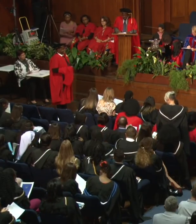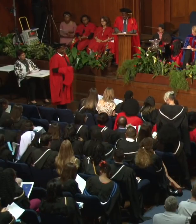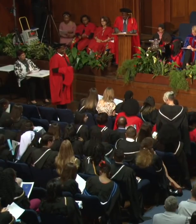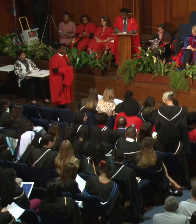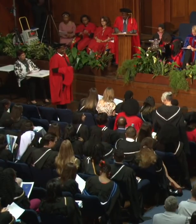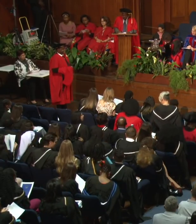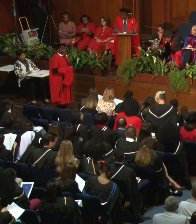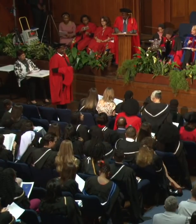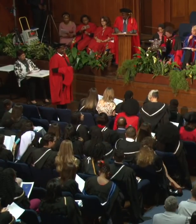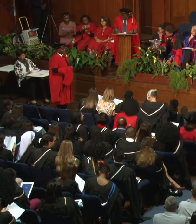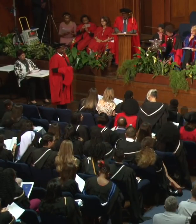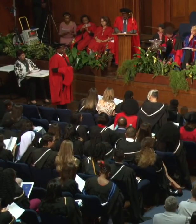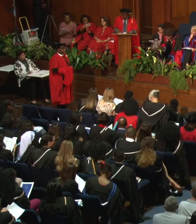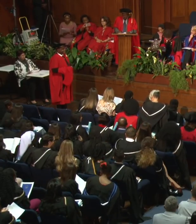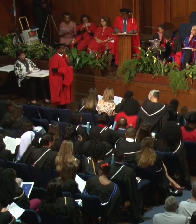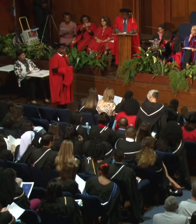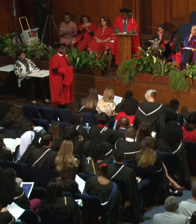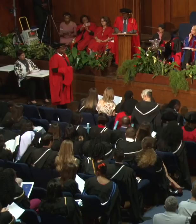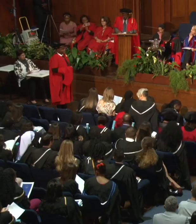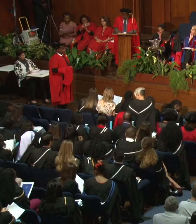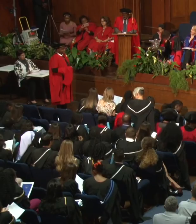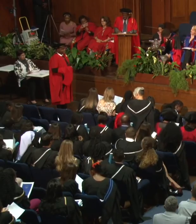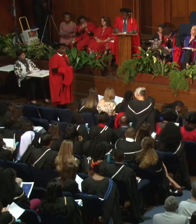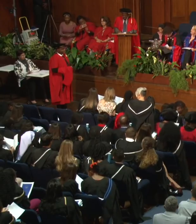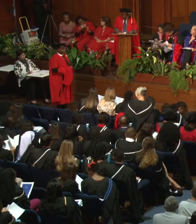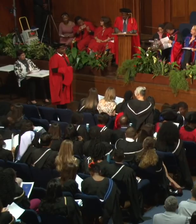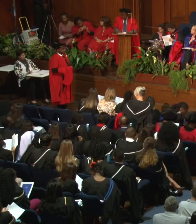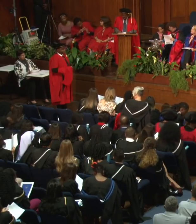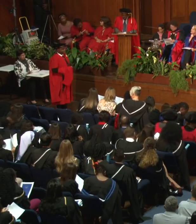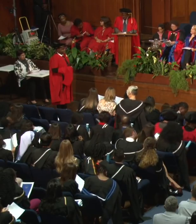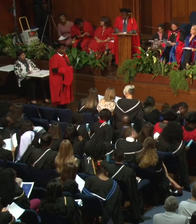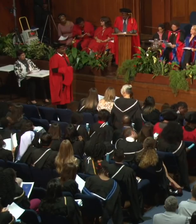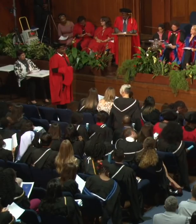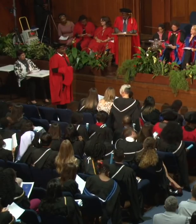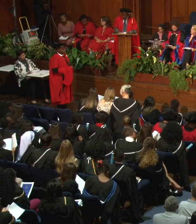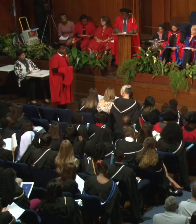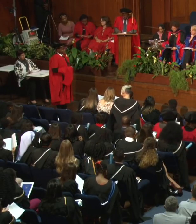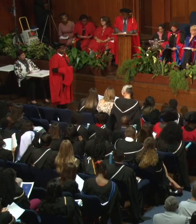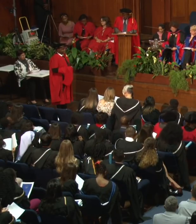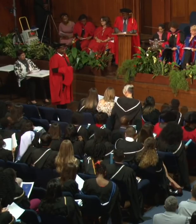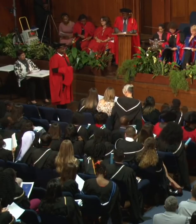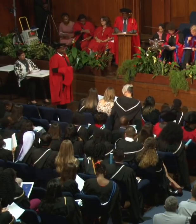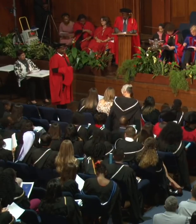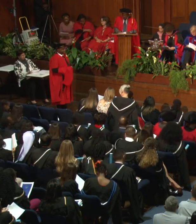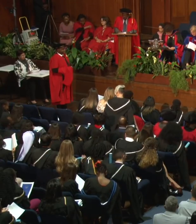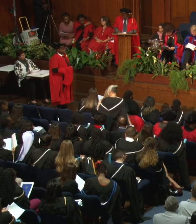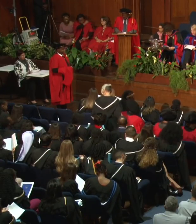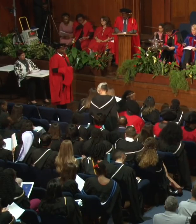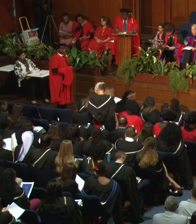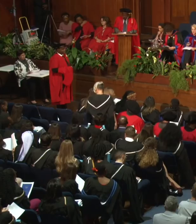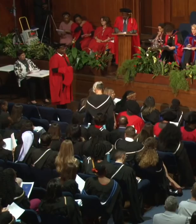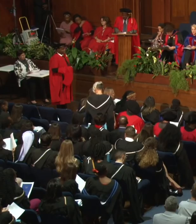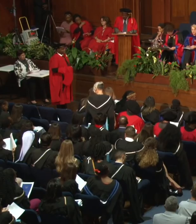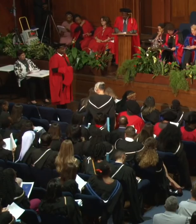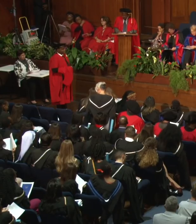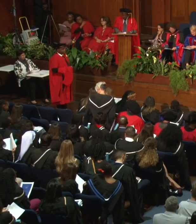For a thesis which assesses Nigeria's framework for private-public partnerships and identifies strengths in the South African model for possible application